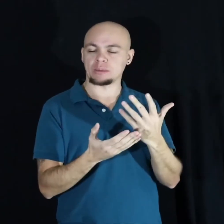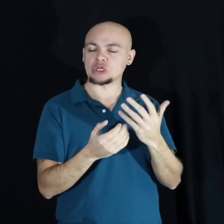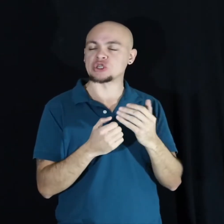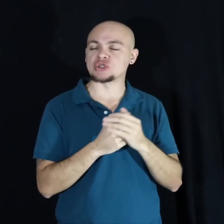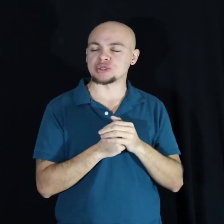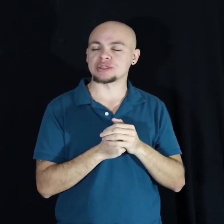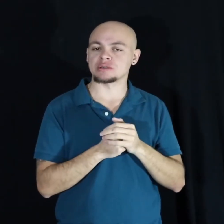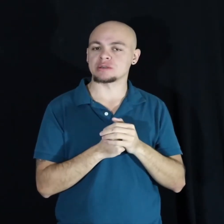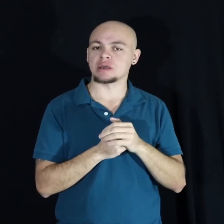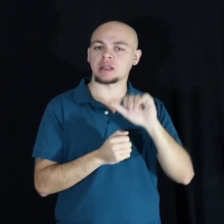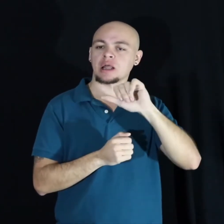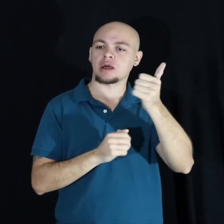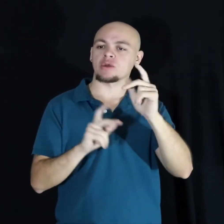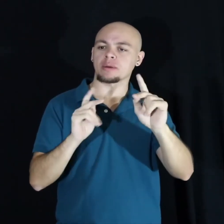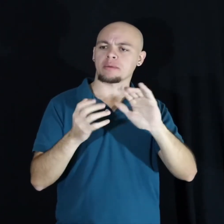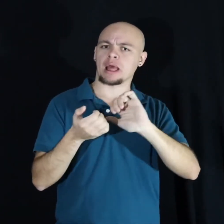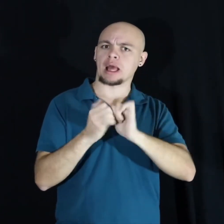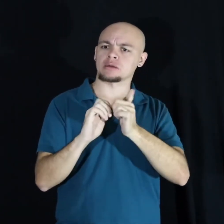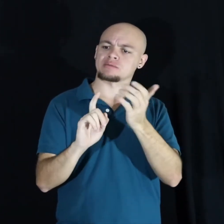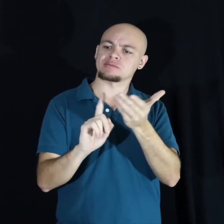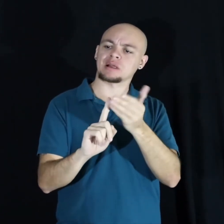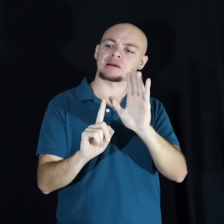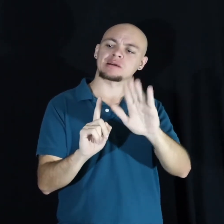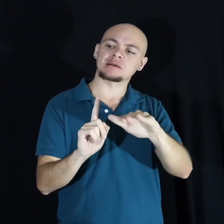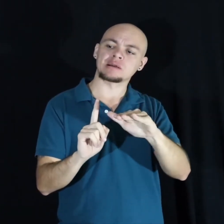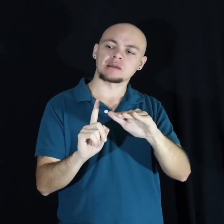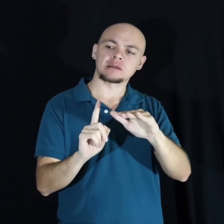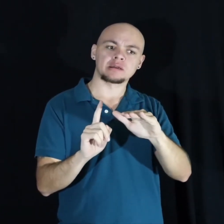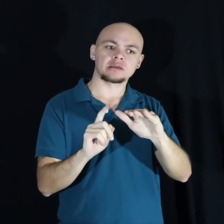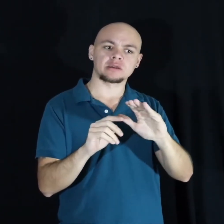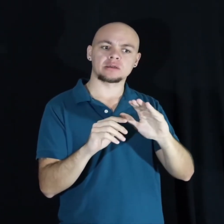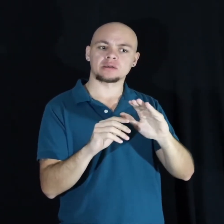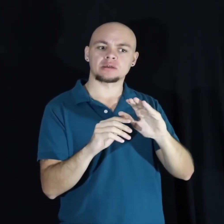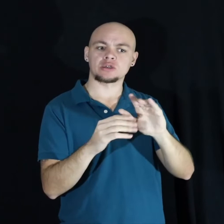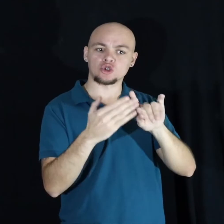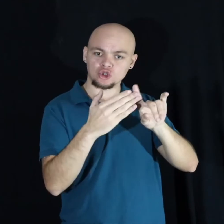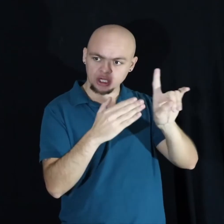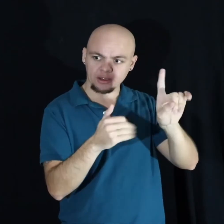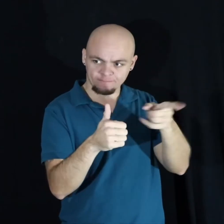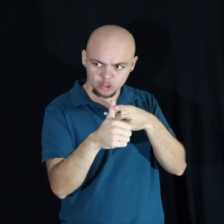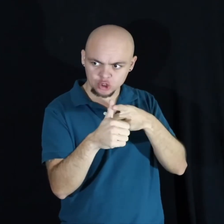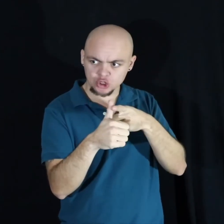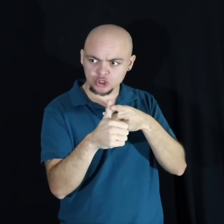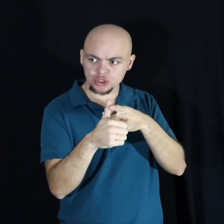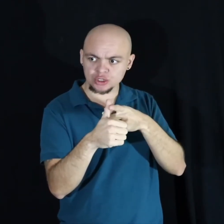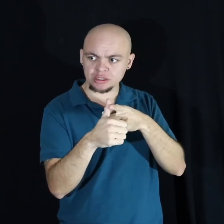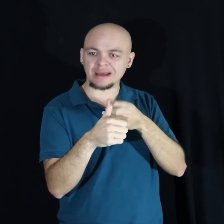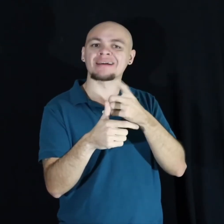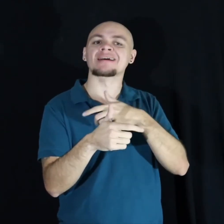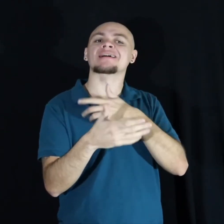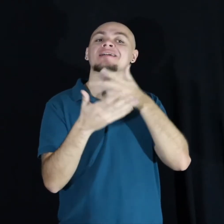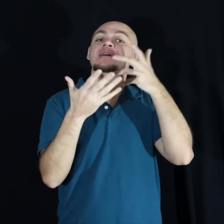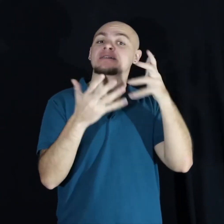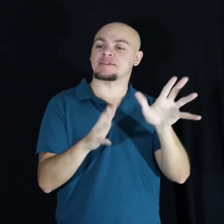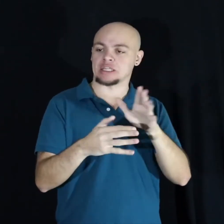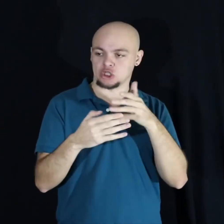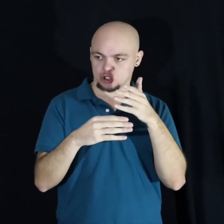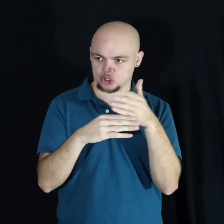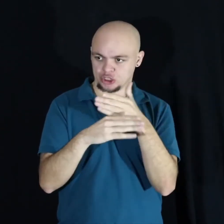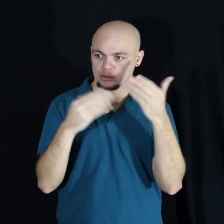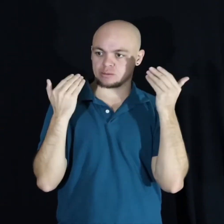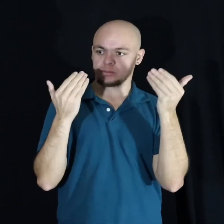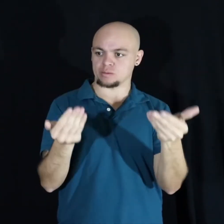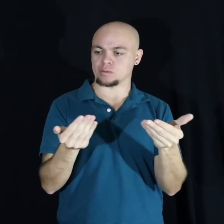to understand that they shouldn't share before they check whether what they're seeing is real or